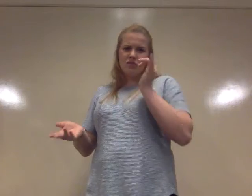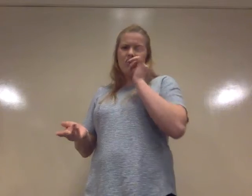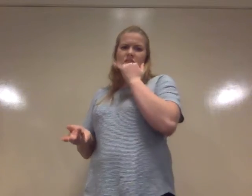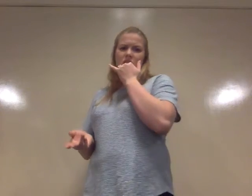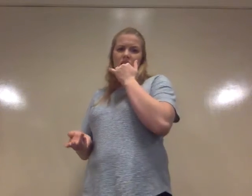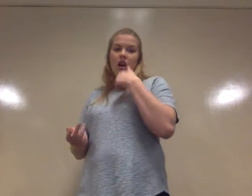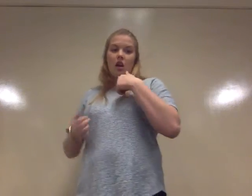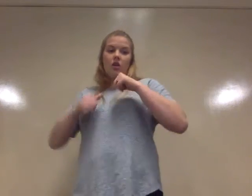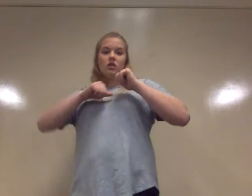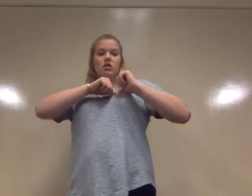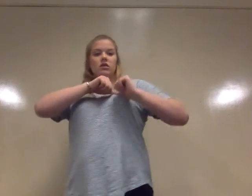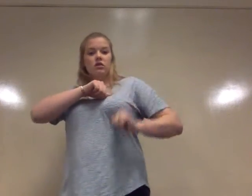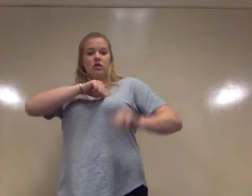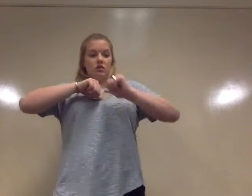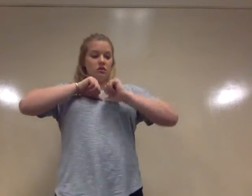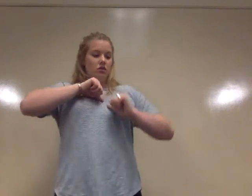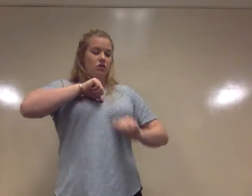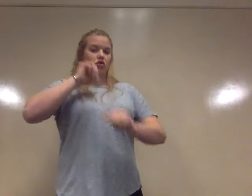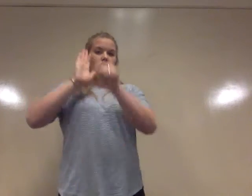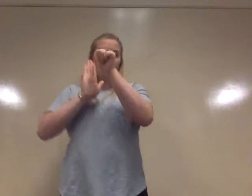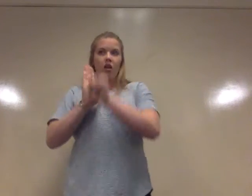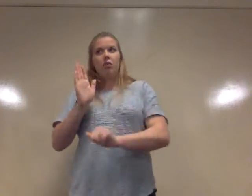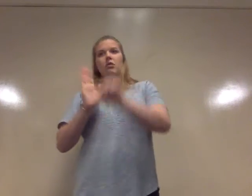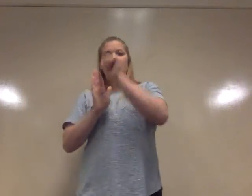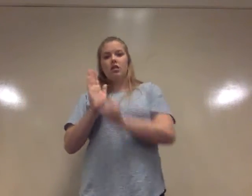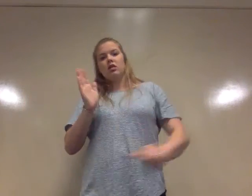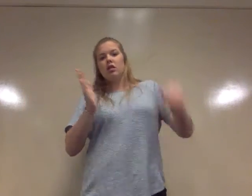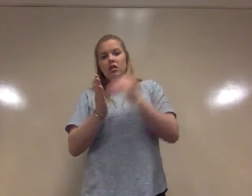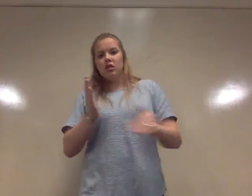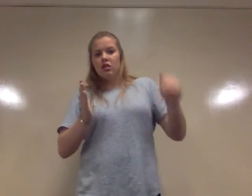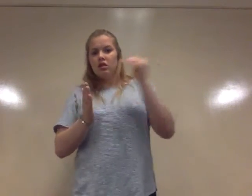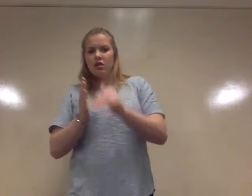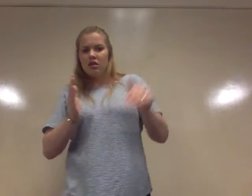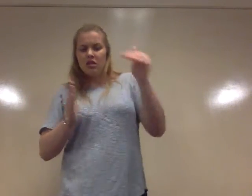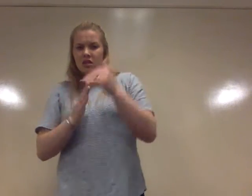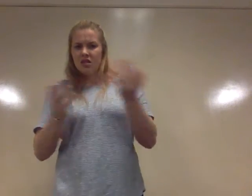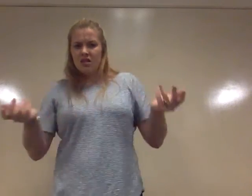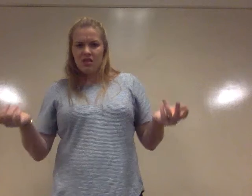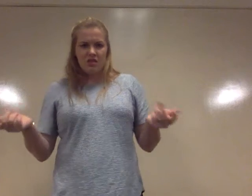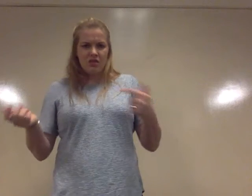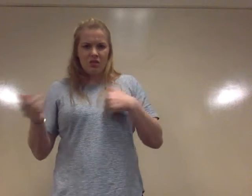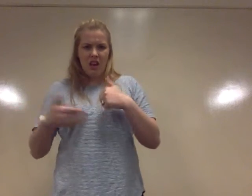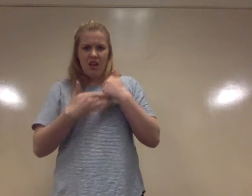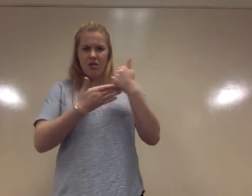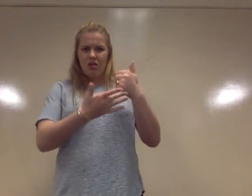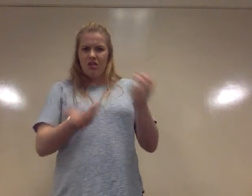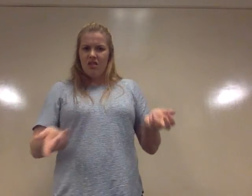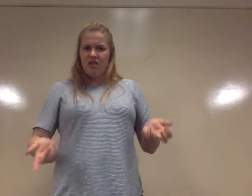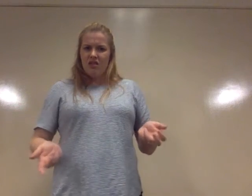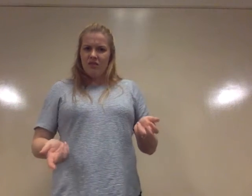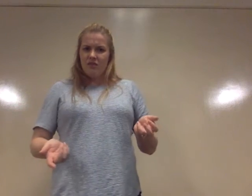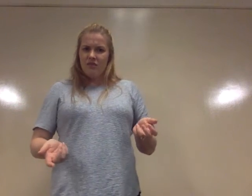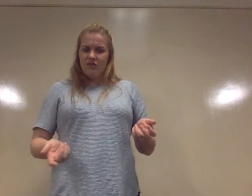I was doing for women for breast cancer, I wasn't doing one single thing for the next